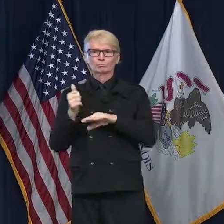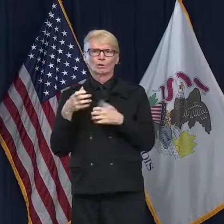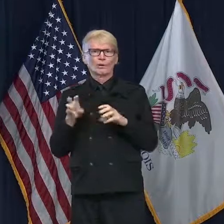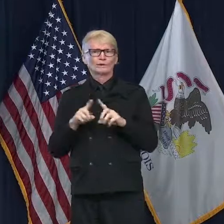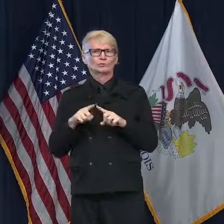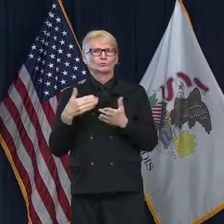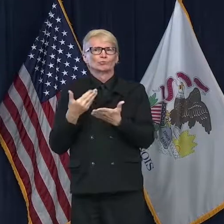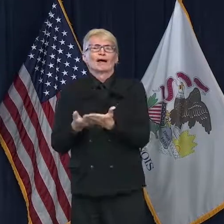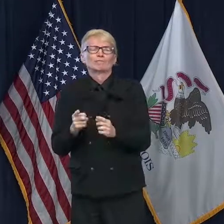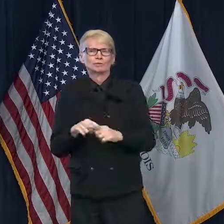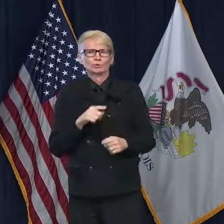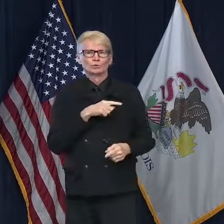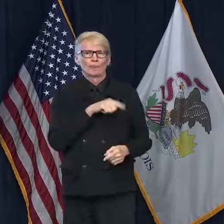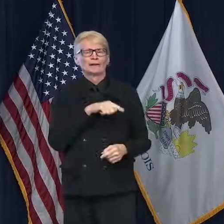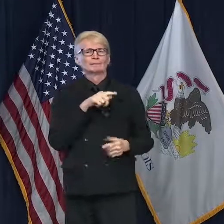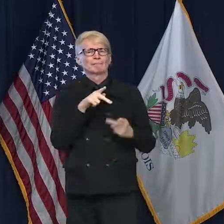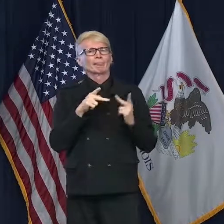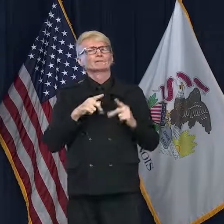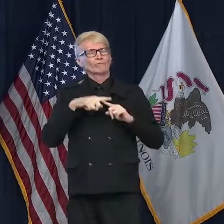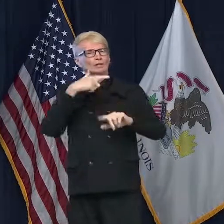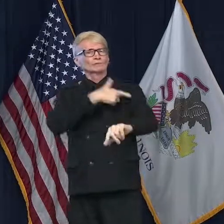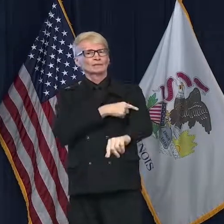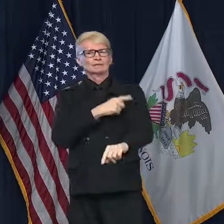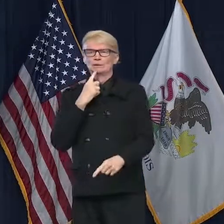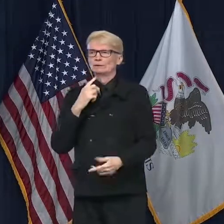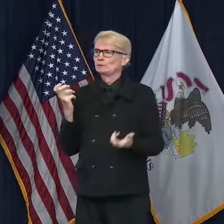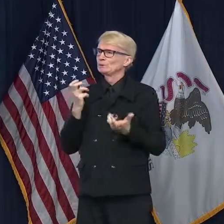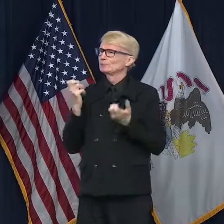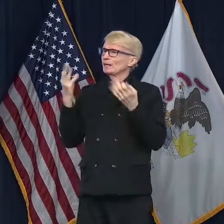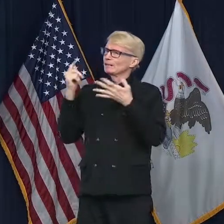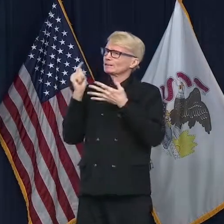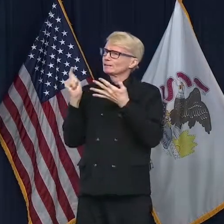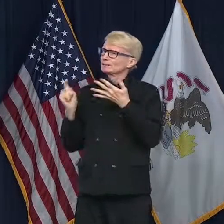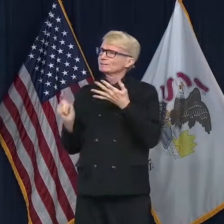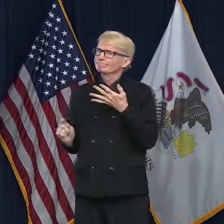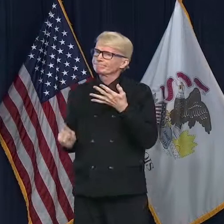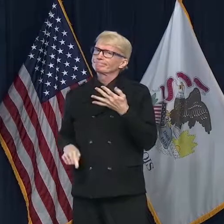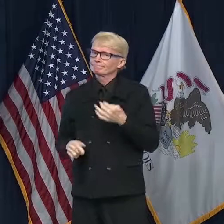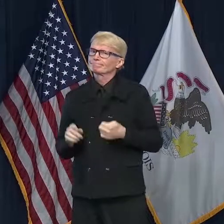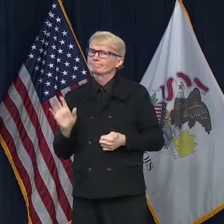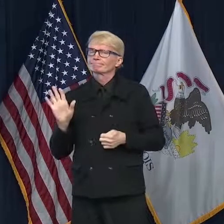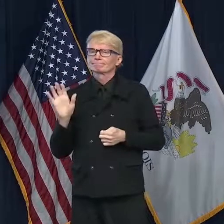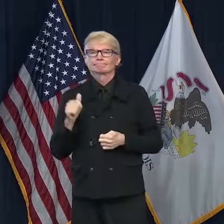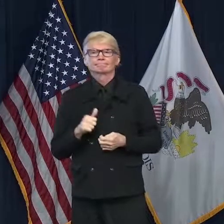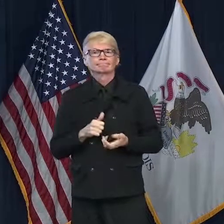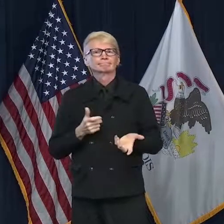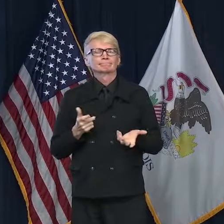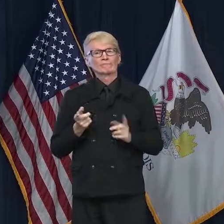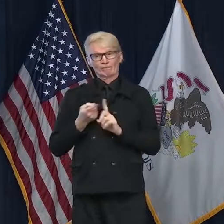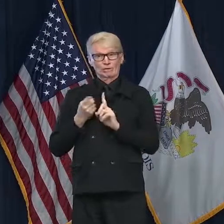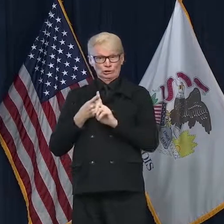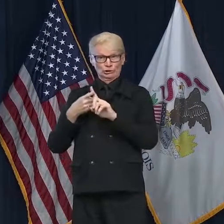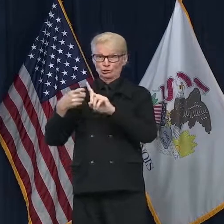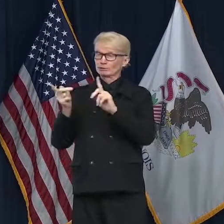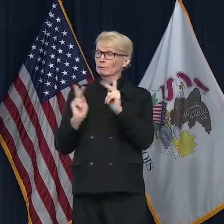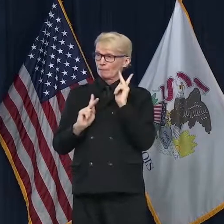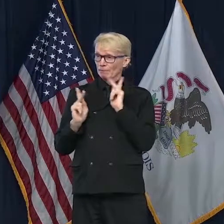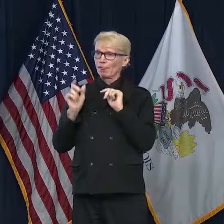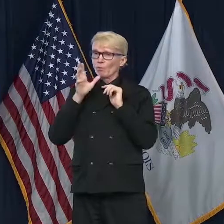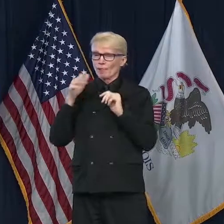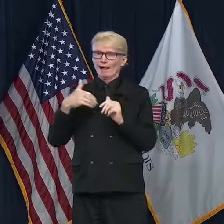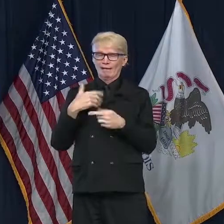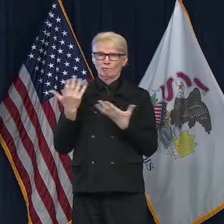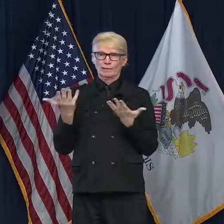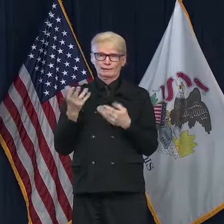of multi-part question. Let me start by saying that people will be able to go to a website that